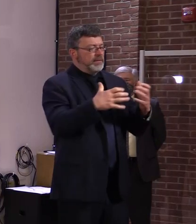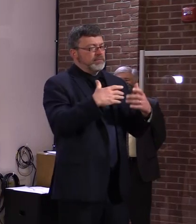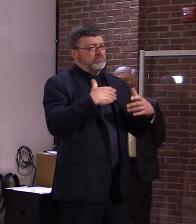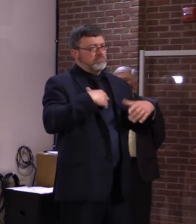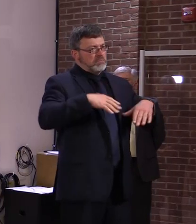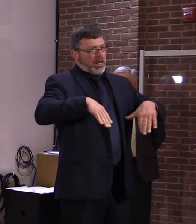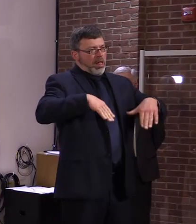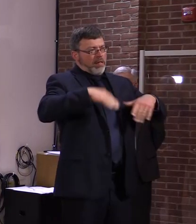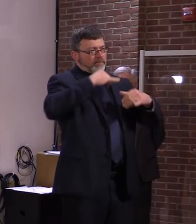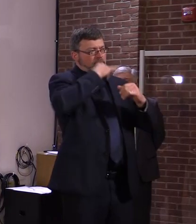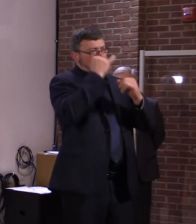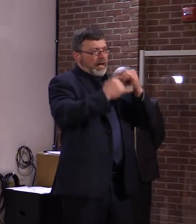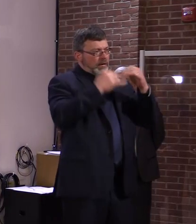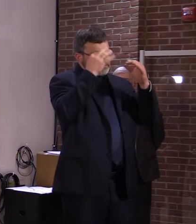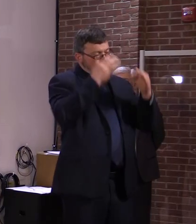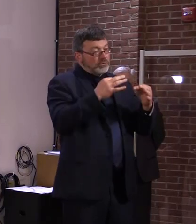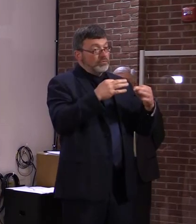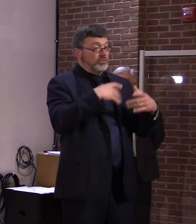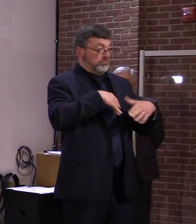I can get back to you.